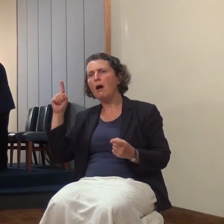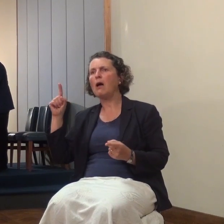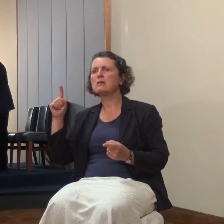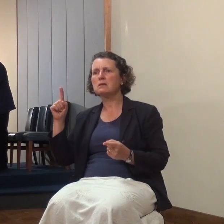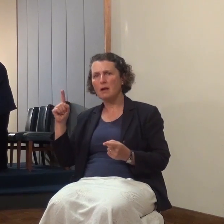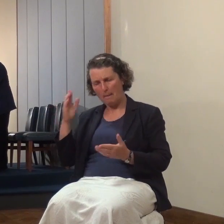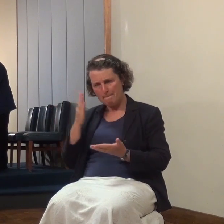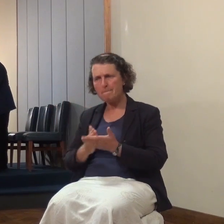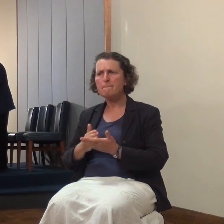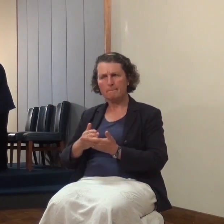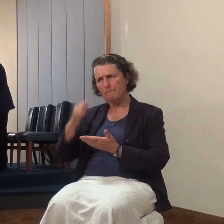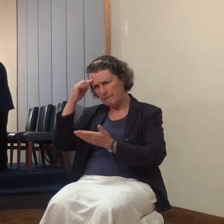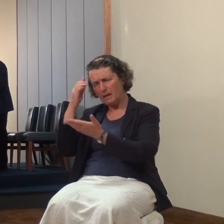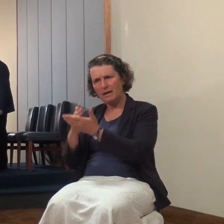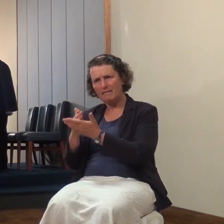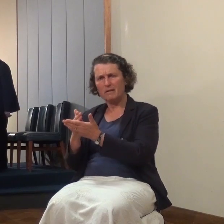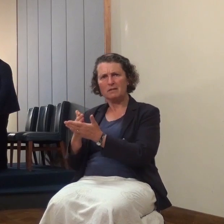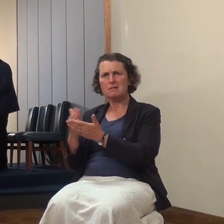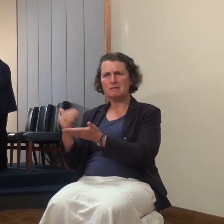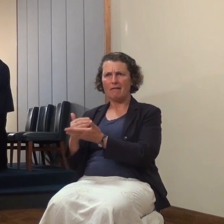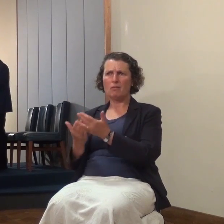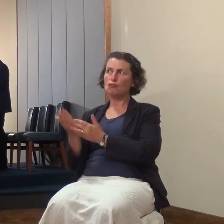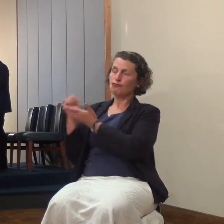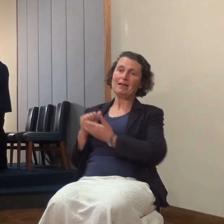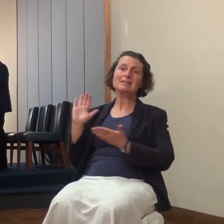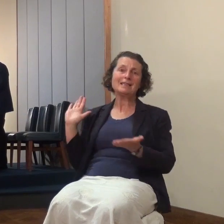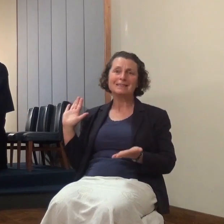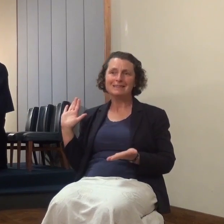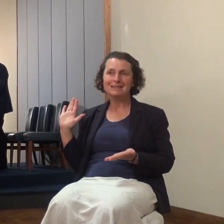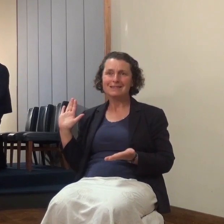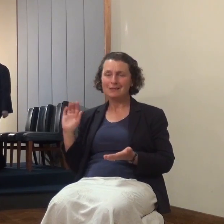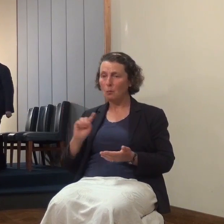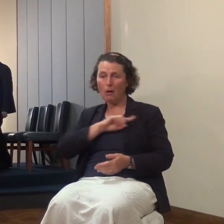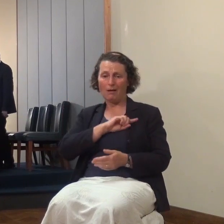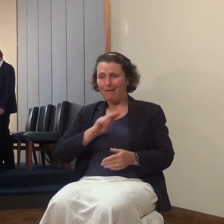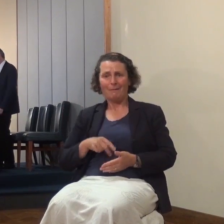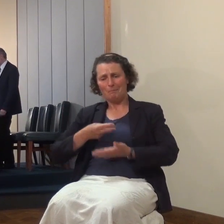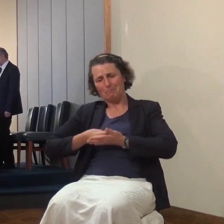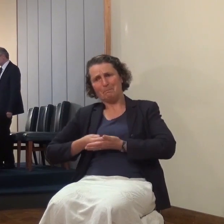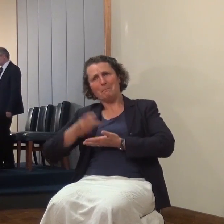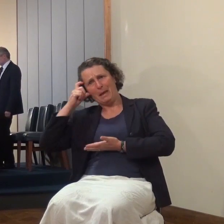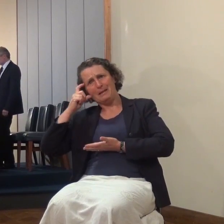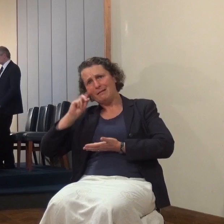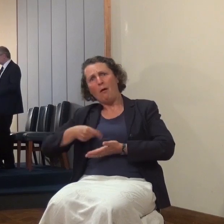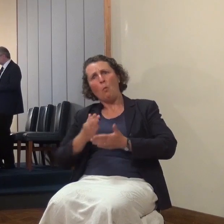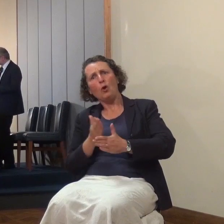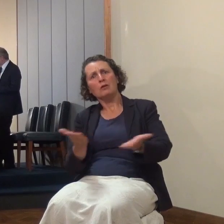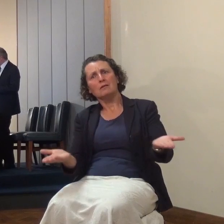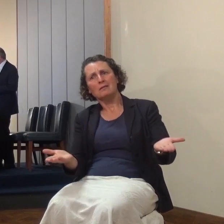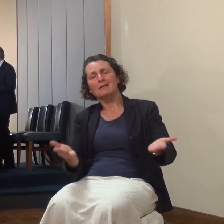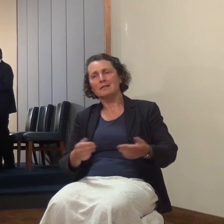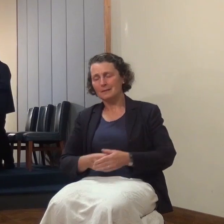sometimes has to be confessed. We're not capable of any tangible works, at least as we might conceive of them.